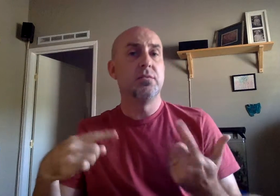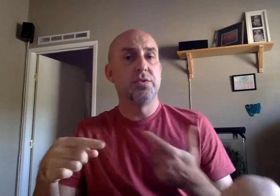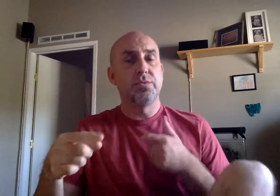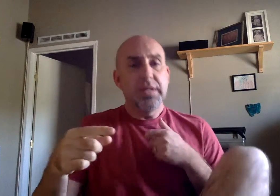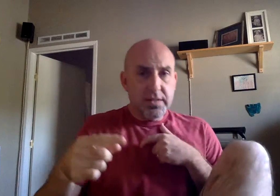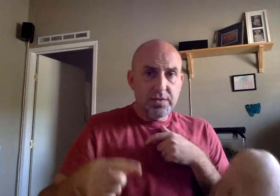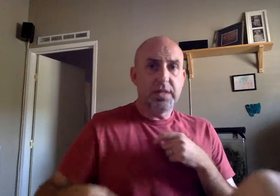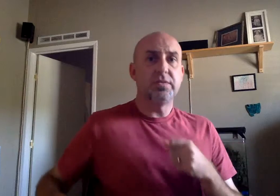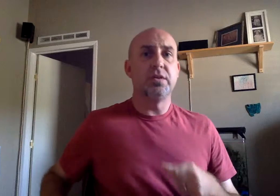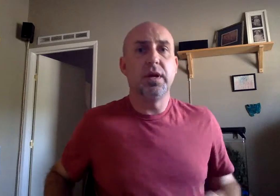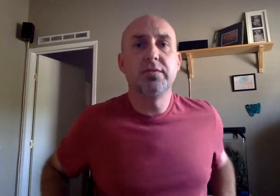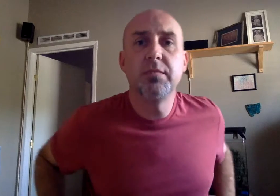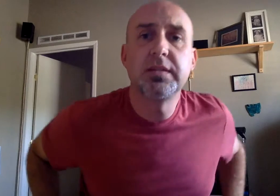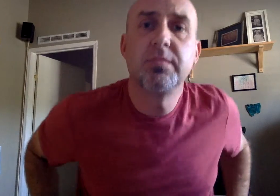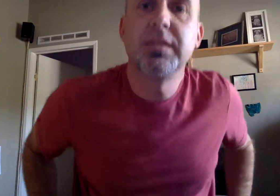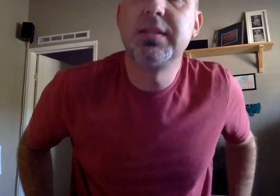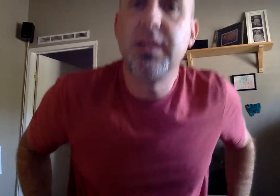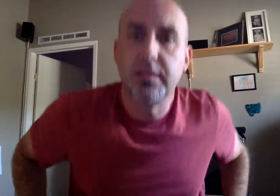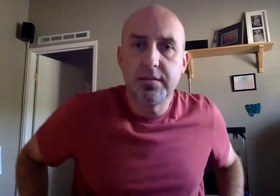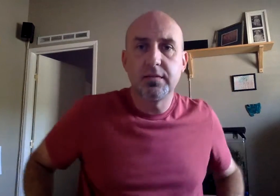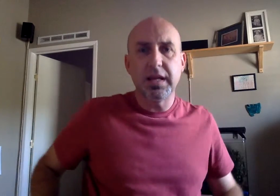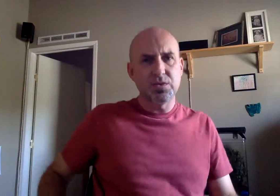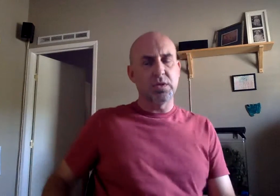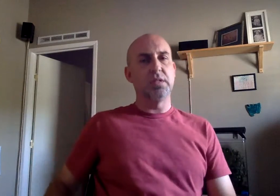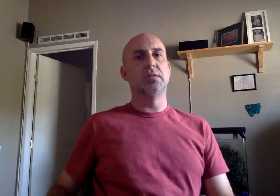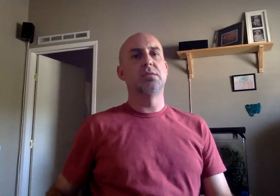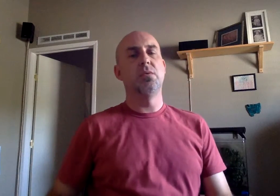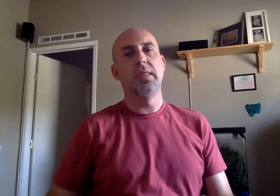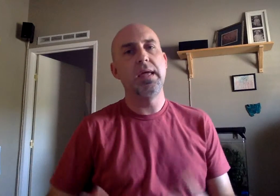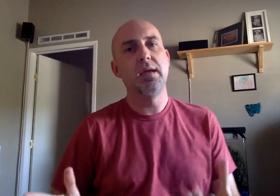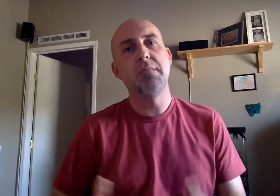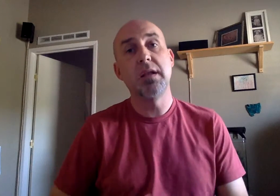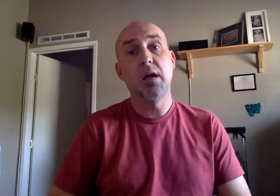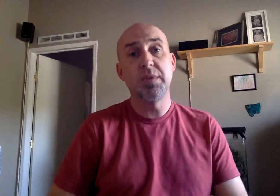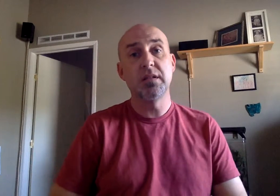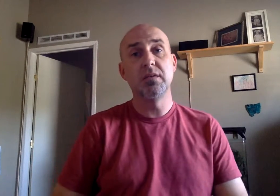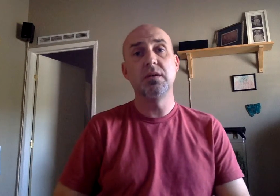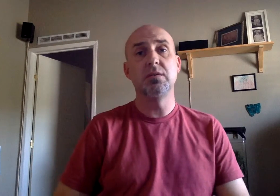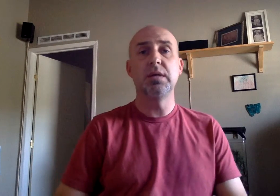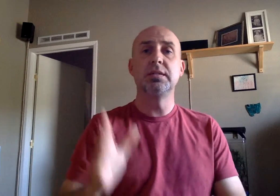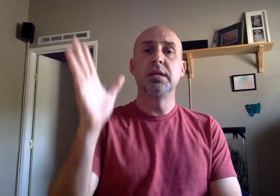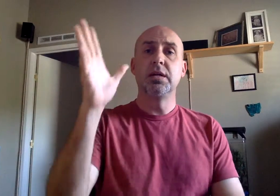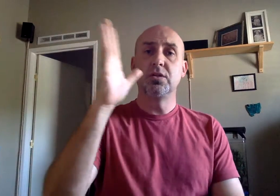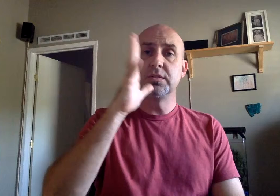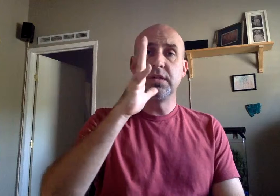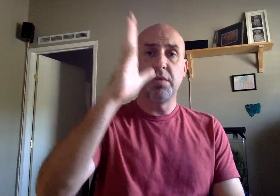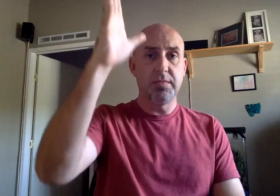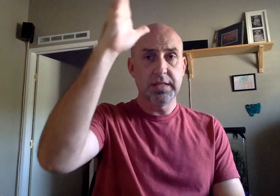you're reading to a deaf kid, you have to make some of these things extra clear. So they may not be clear otherwise. You're going to say mom and